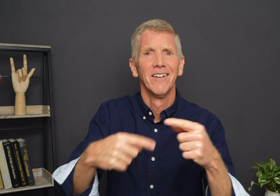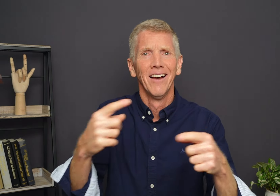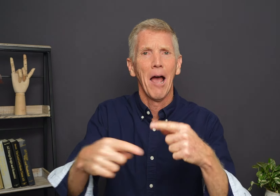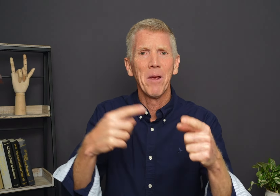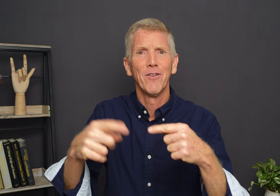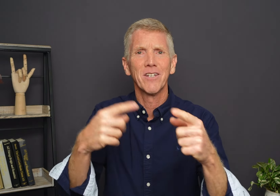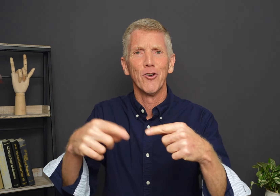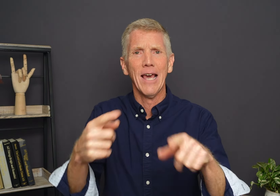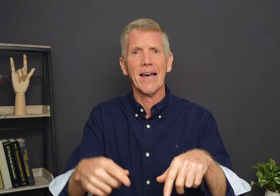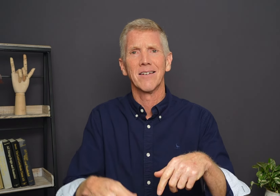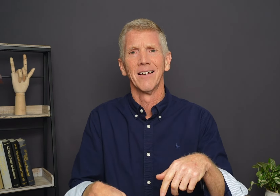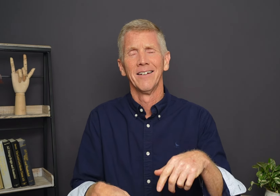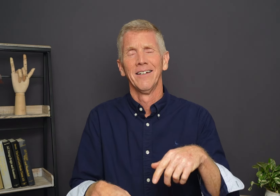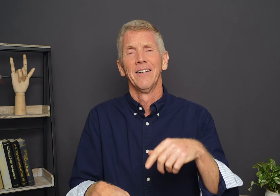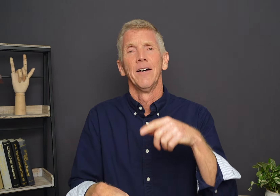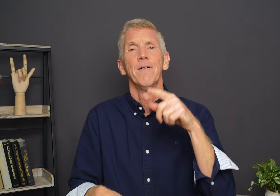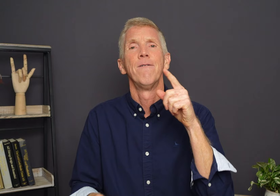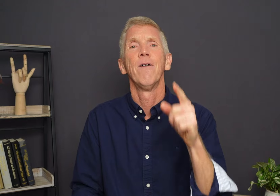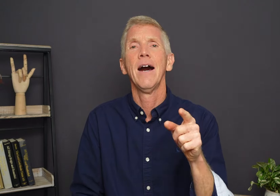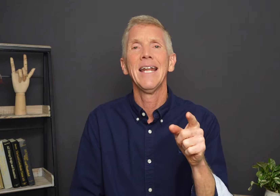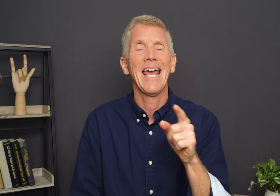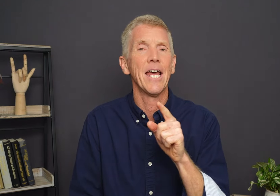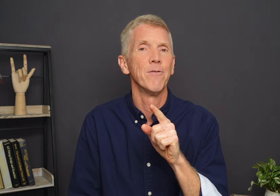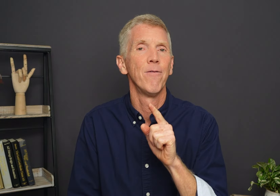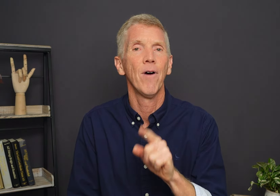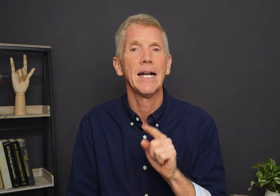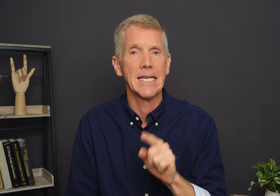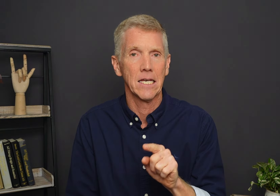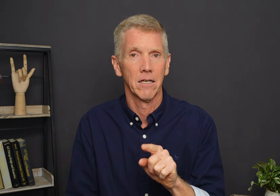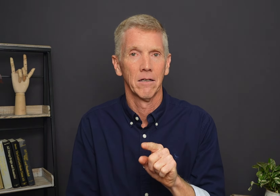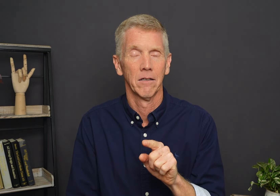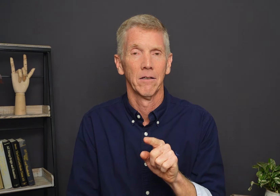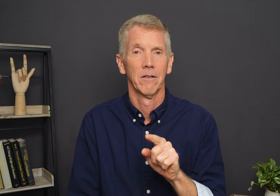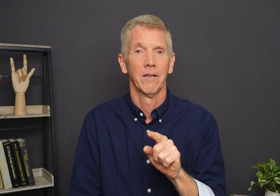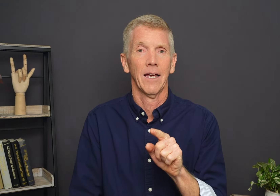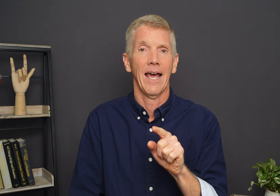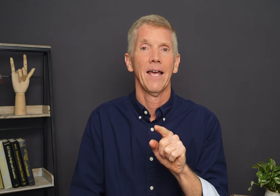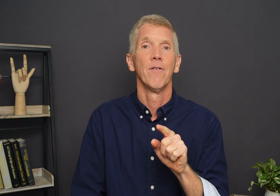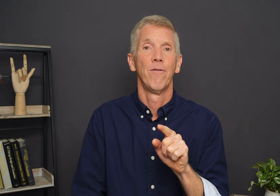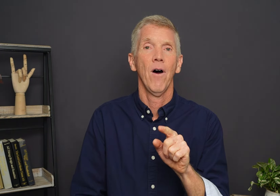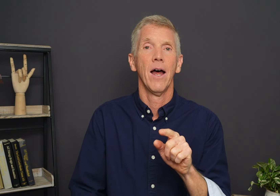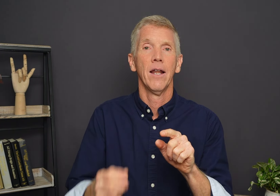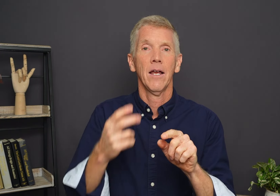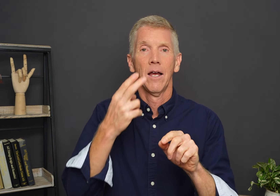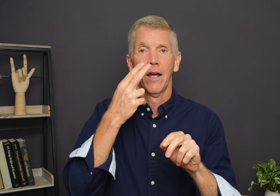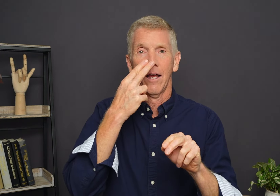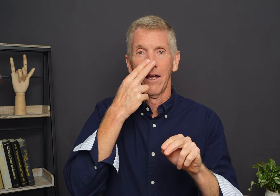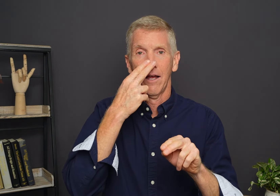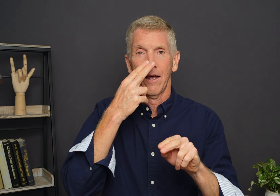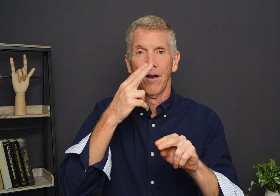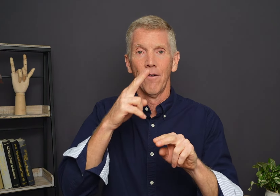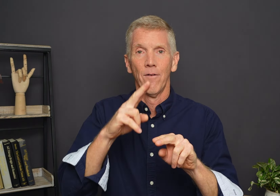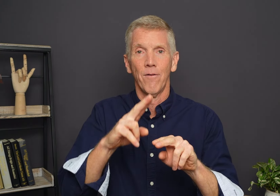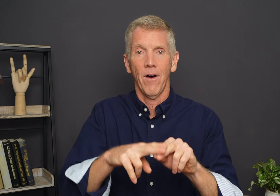How many of these have you guessed? Fun and funny, okay? Fun, fun.